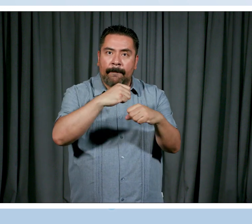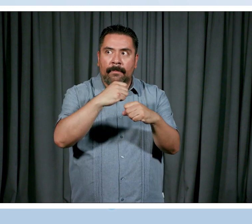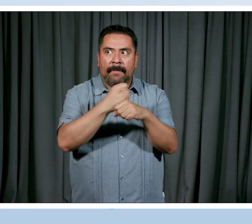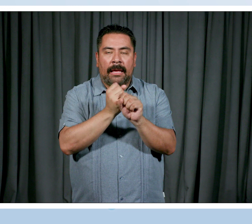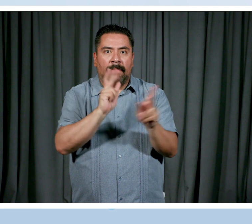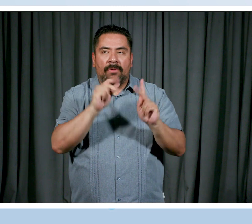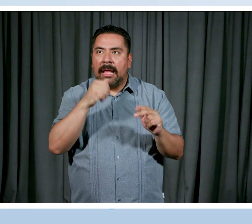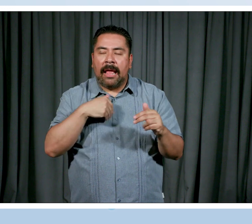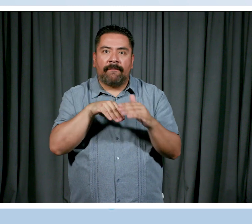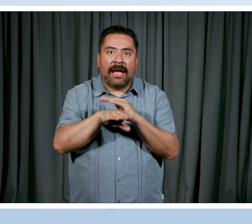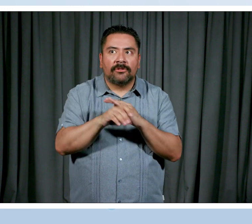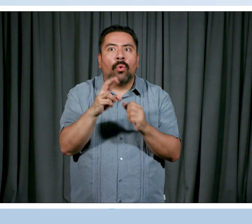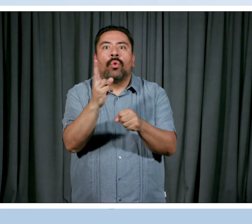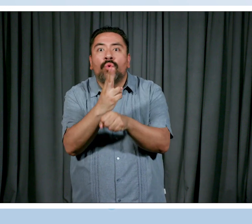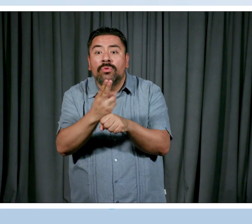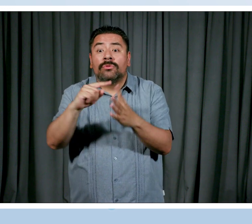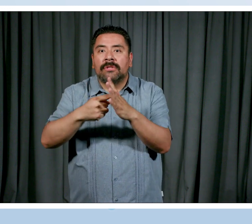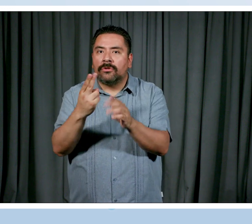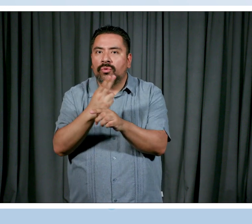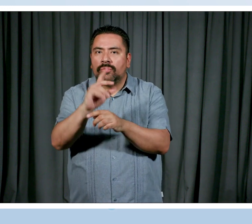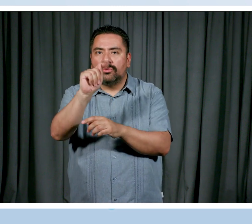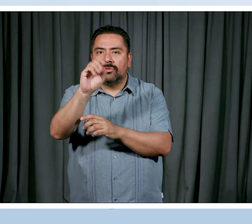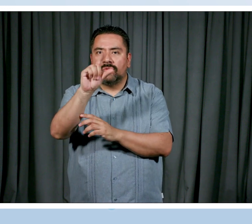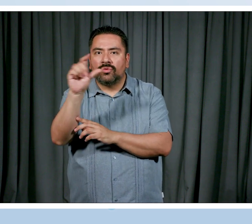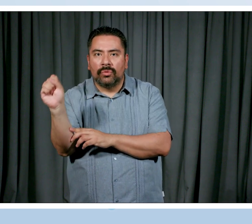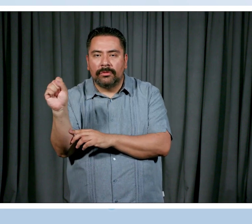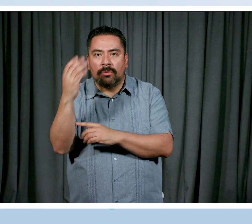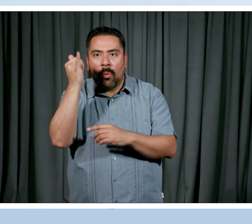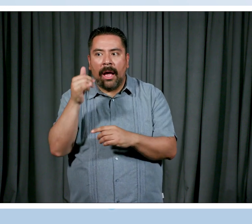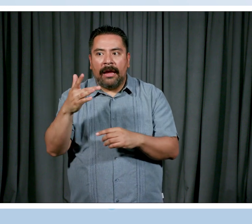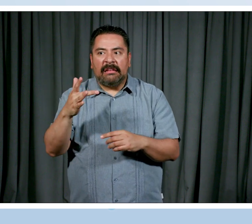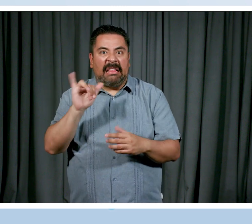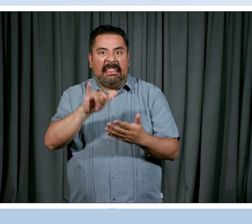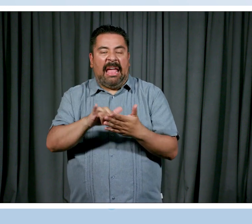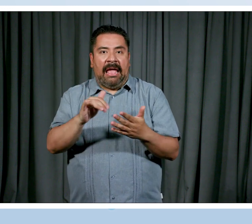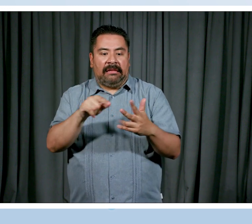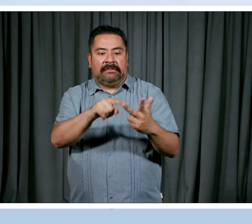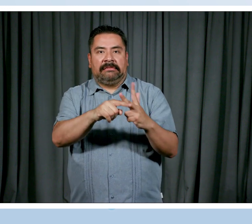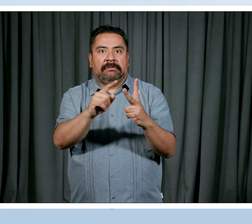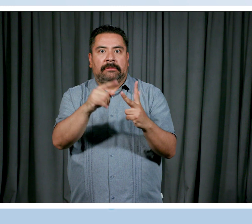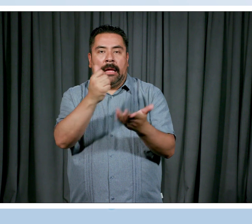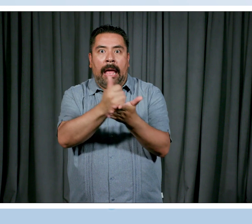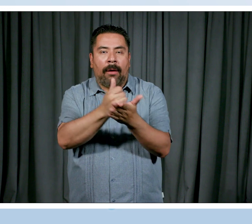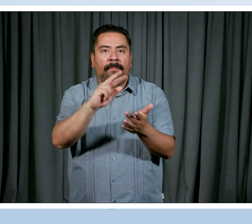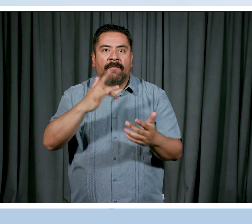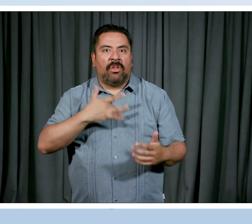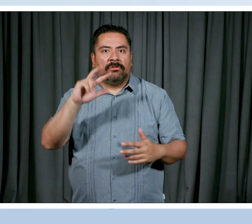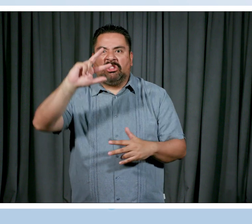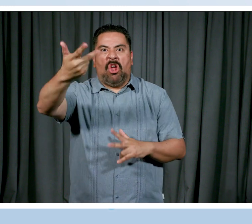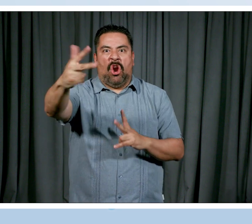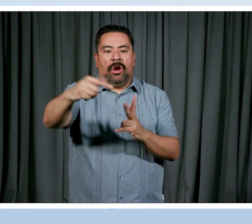to even utilize or start to utilize the tools, because that feels tertiary. It feels like a luxury when